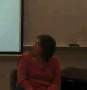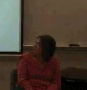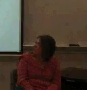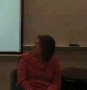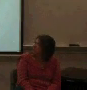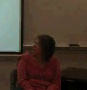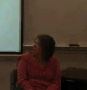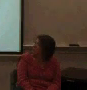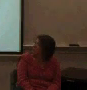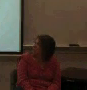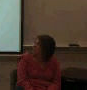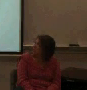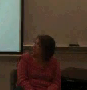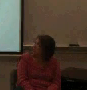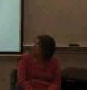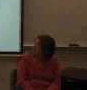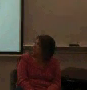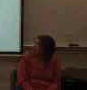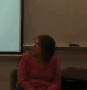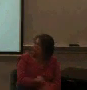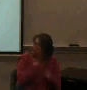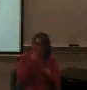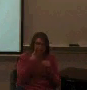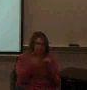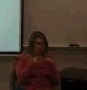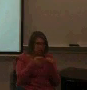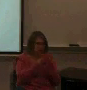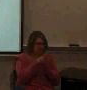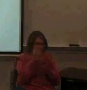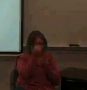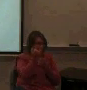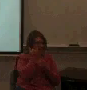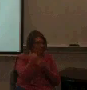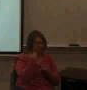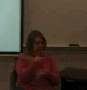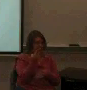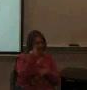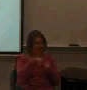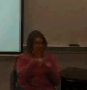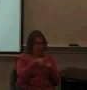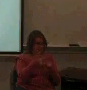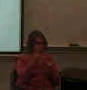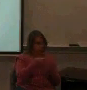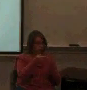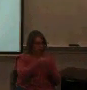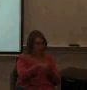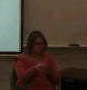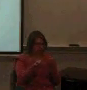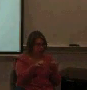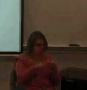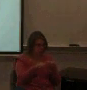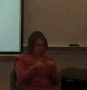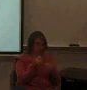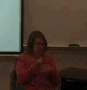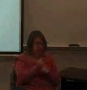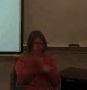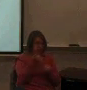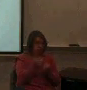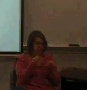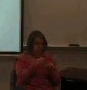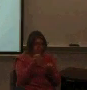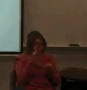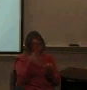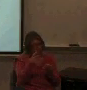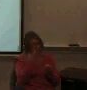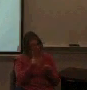So we can think about an example of why, if we had high temperatures, what you'd have to do to make yourself do okay